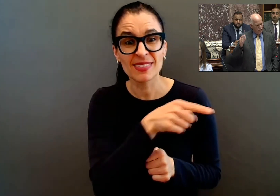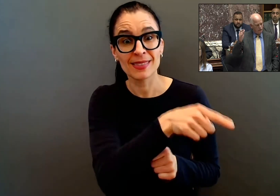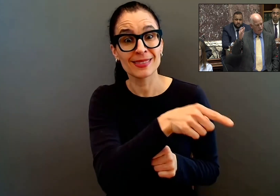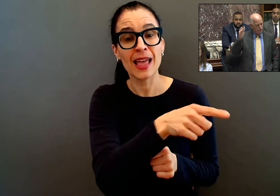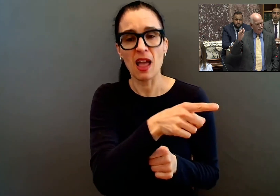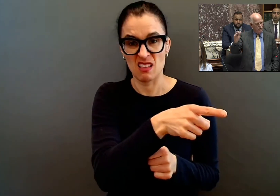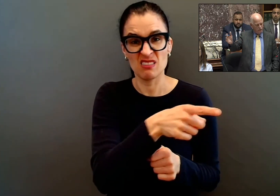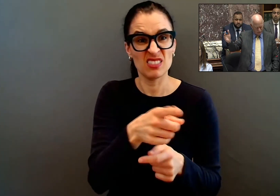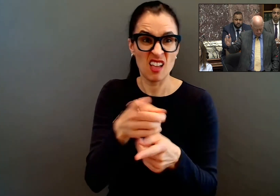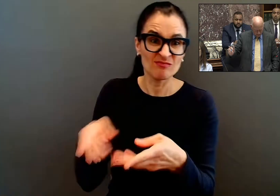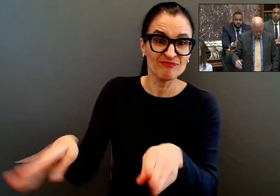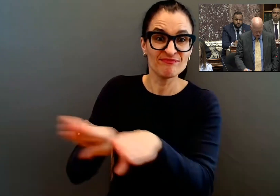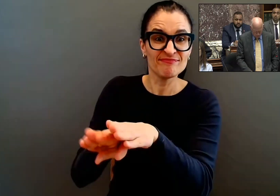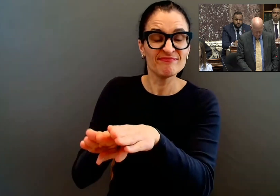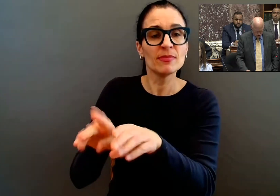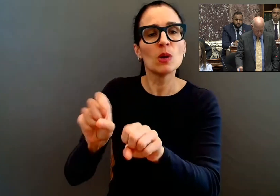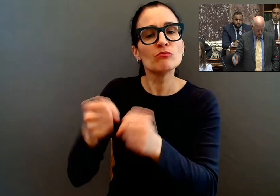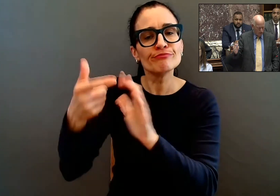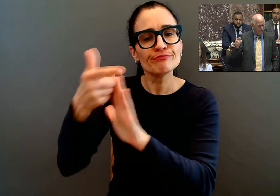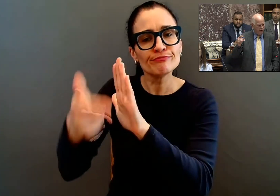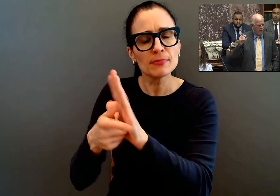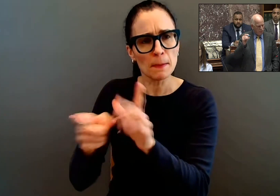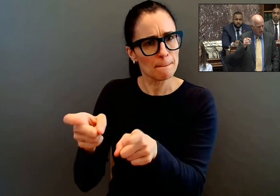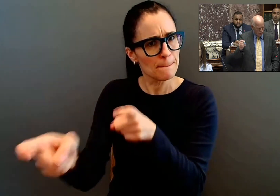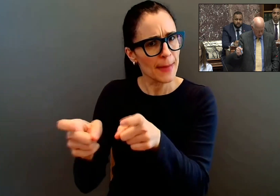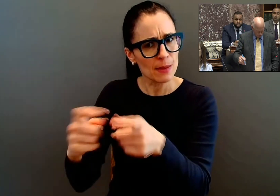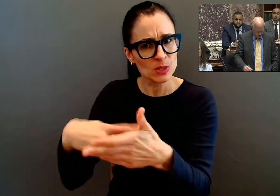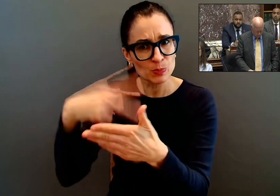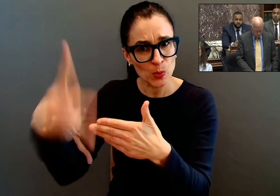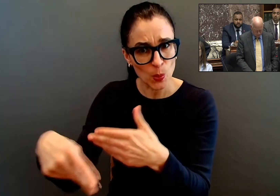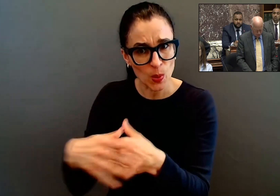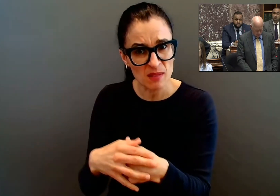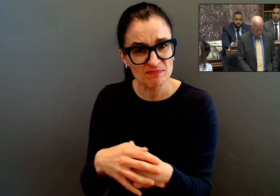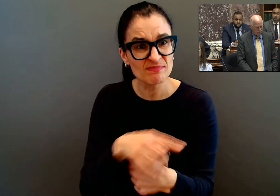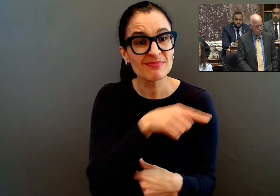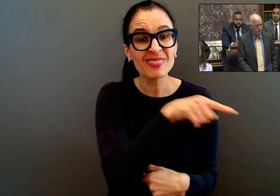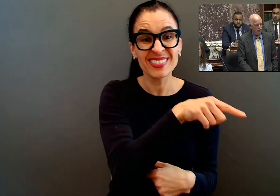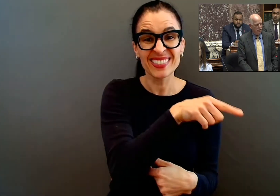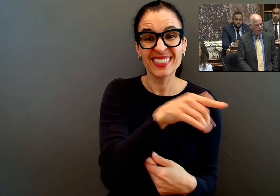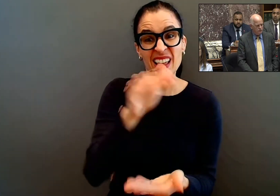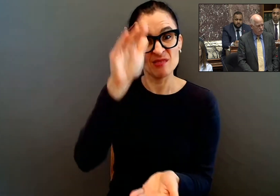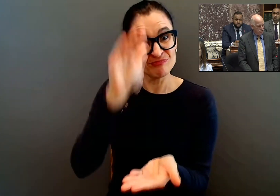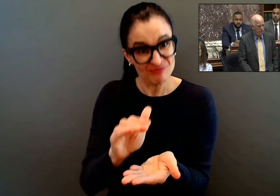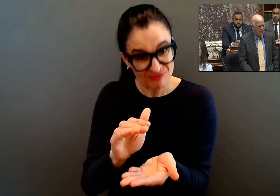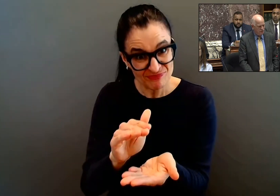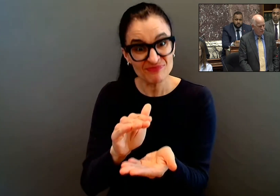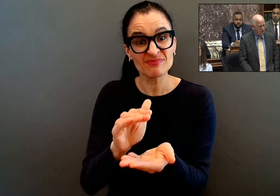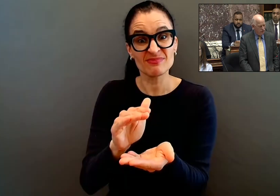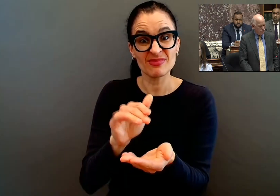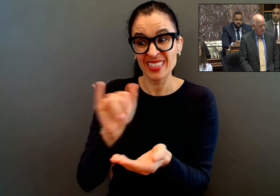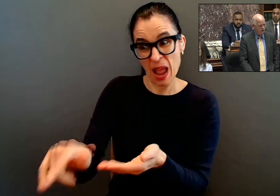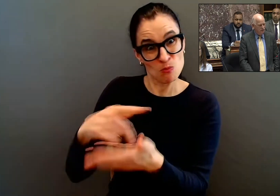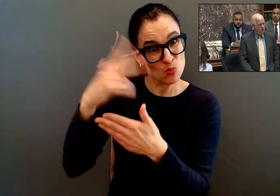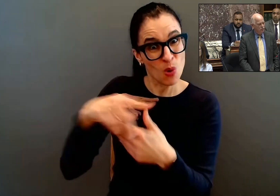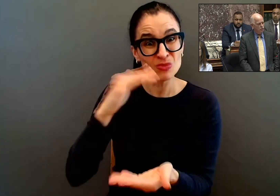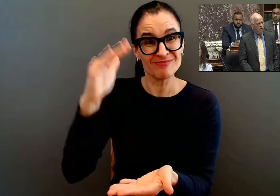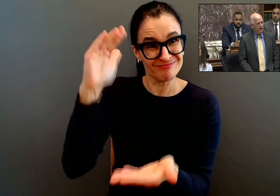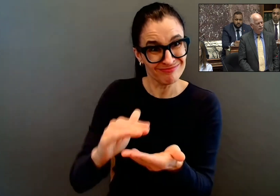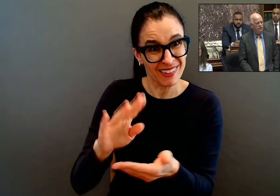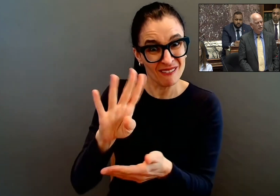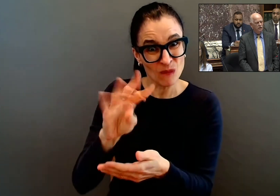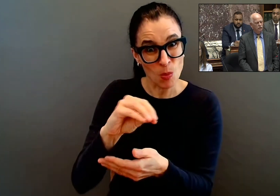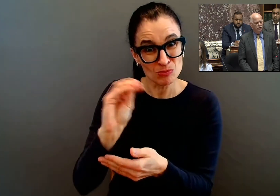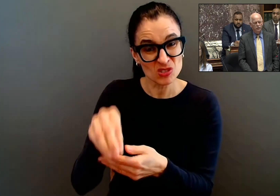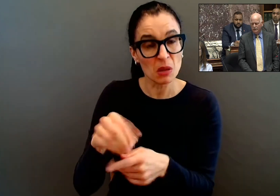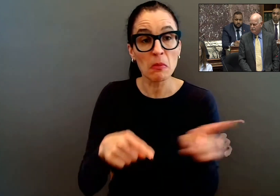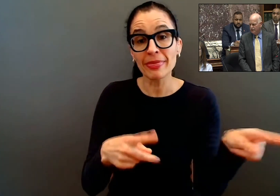They cut $360 million from healthcare. Mental health and addiction services were lost or seriously reduced. What we have